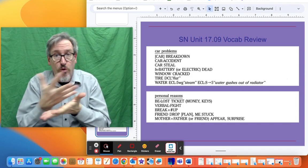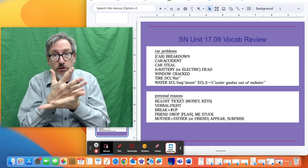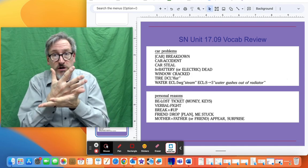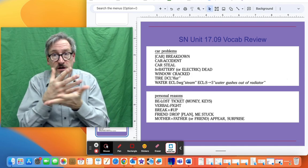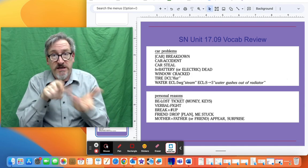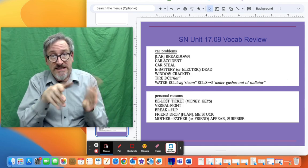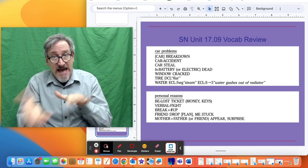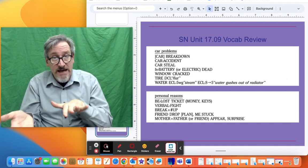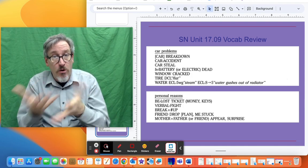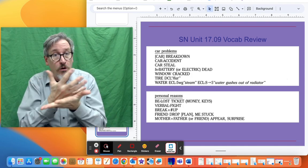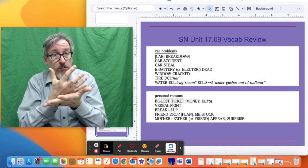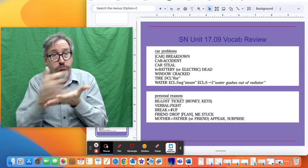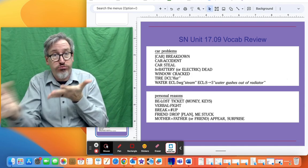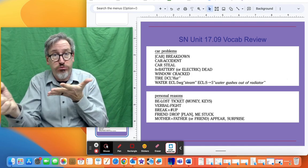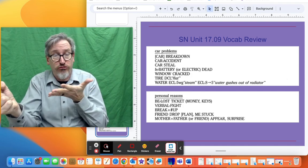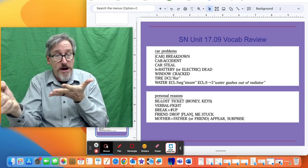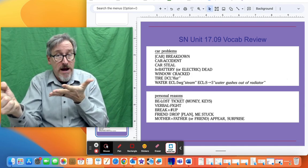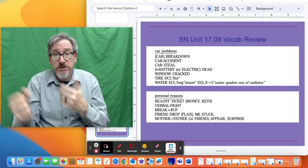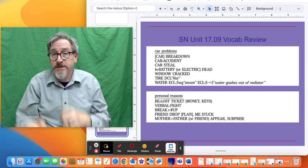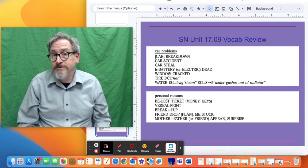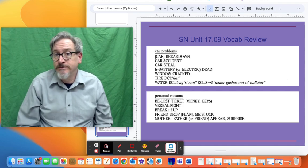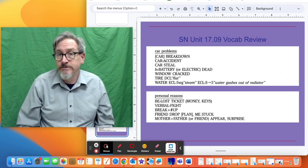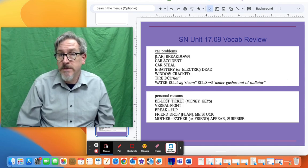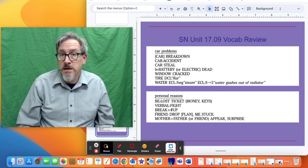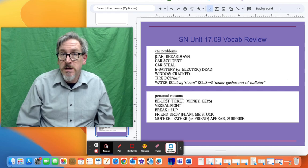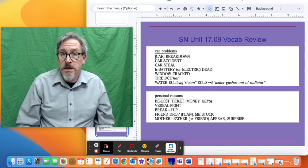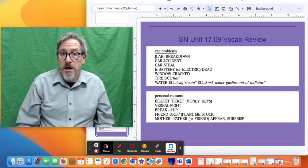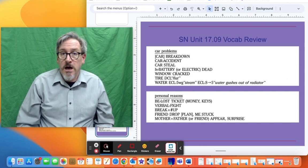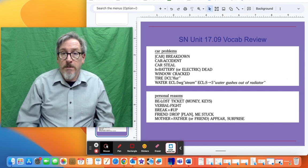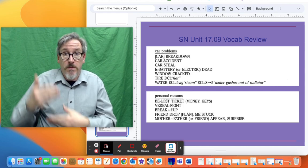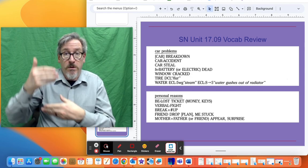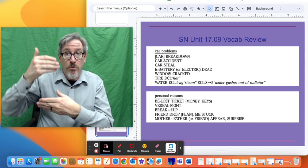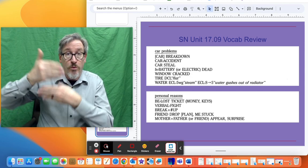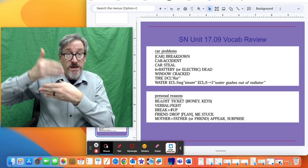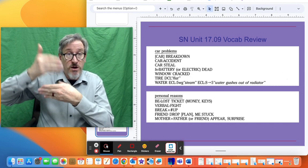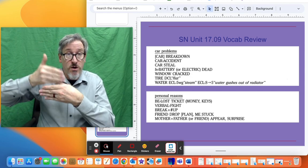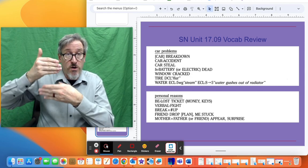Or dead or run out.